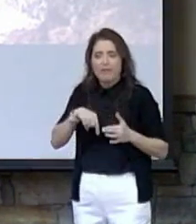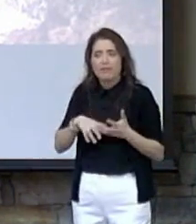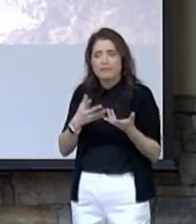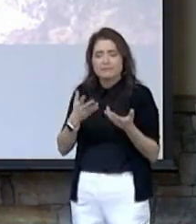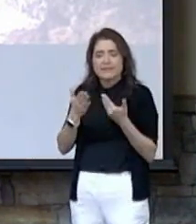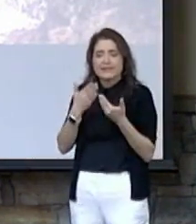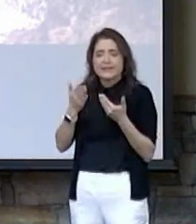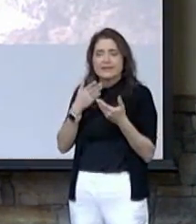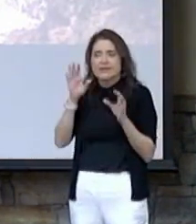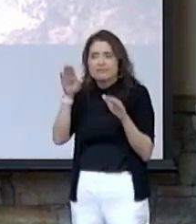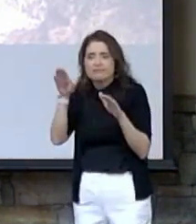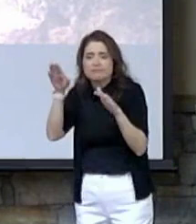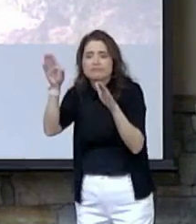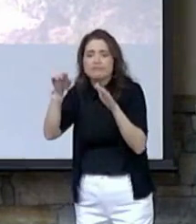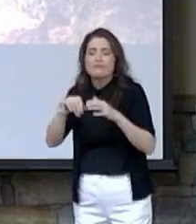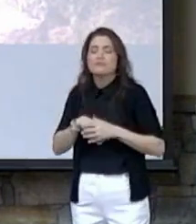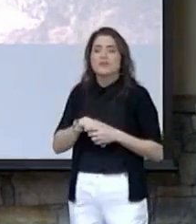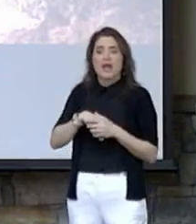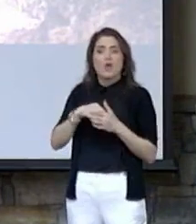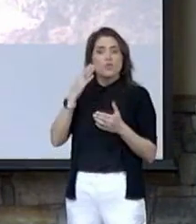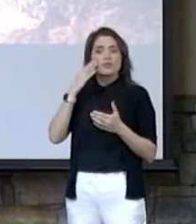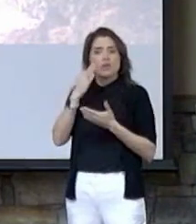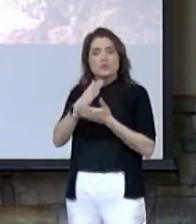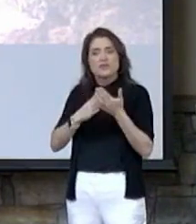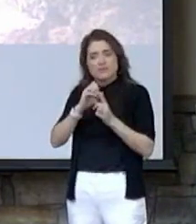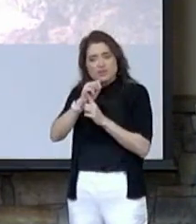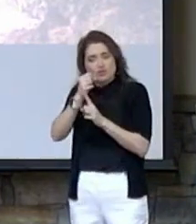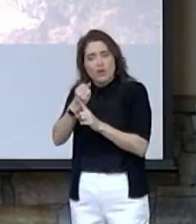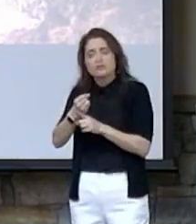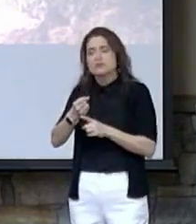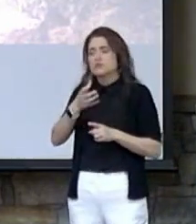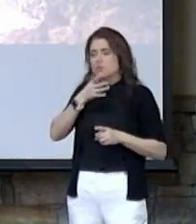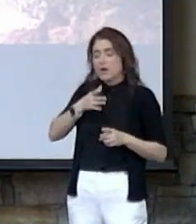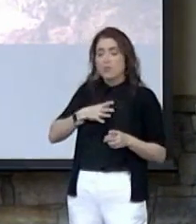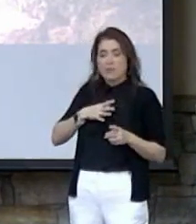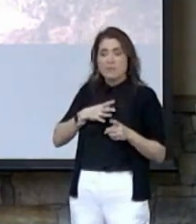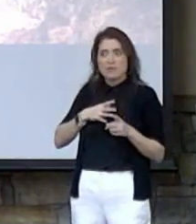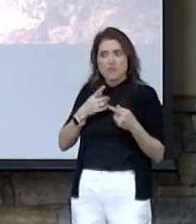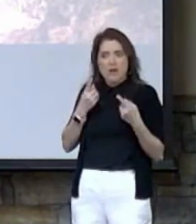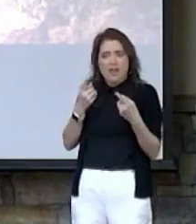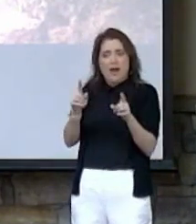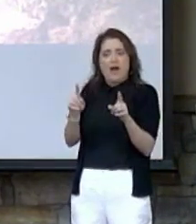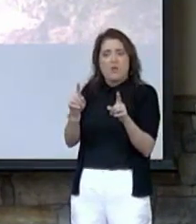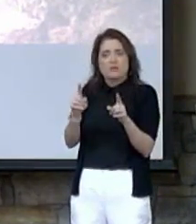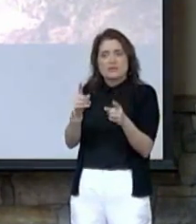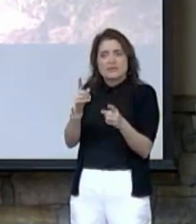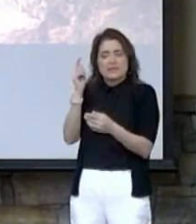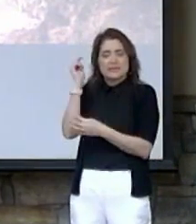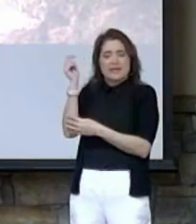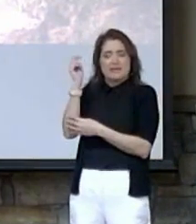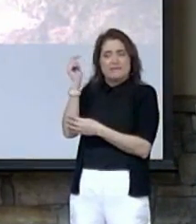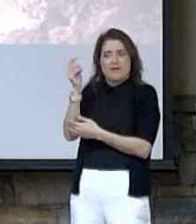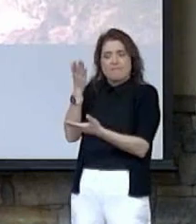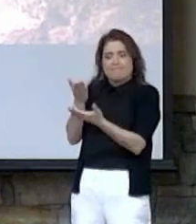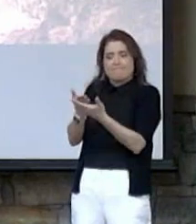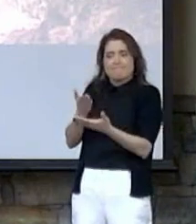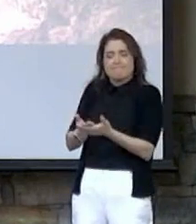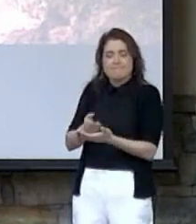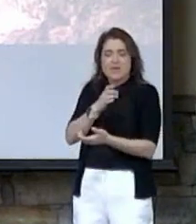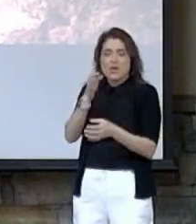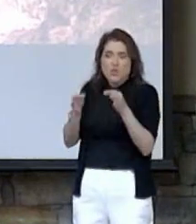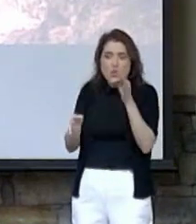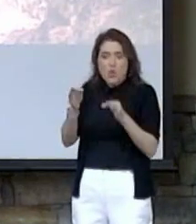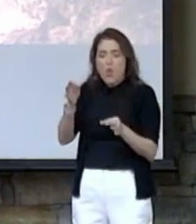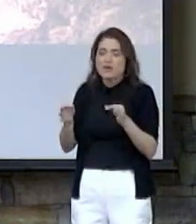were some situations which women were allowed to testify and give evidence in court, so the truth is